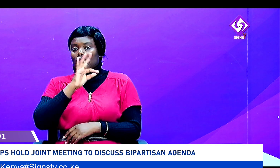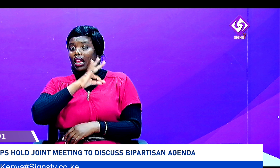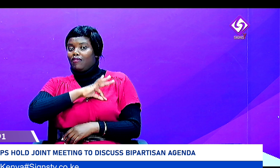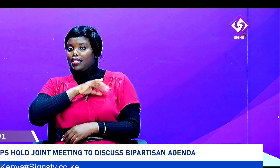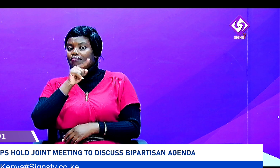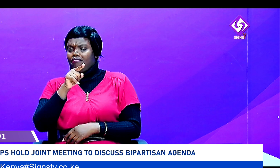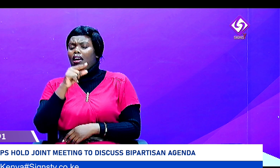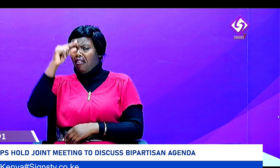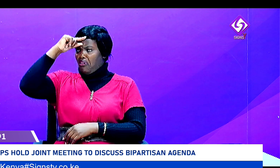are not